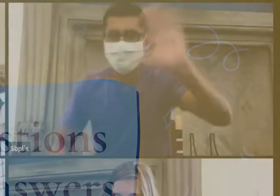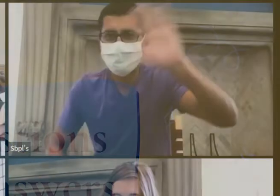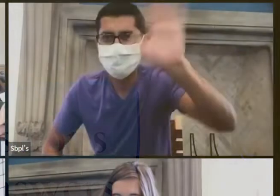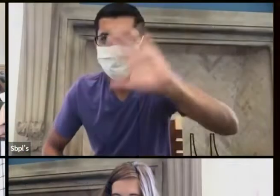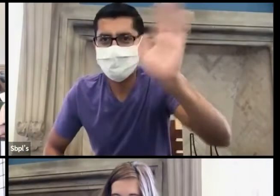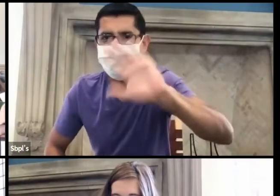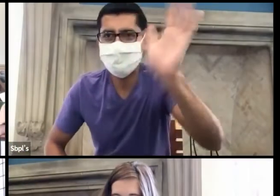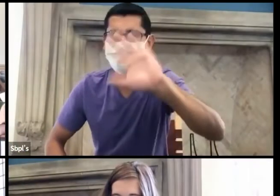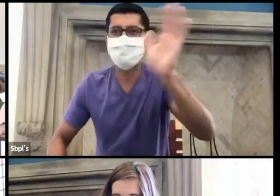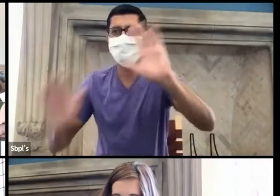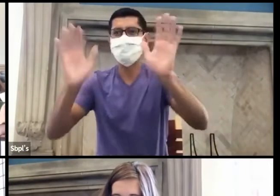Hello, hello, hello.